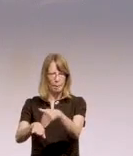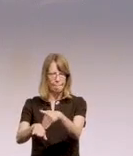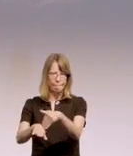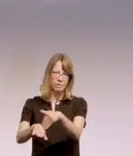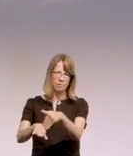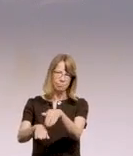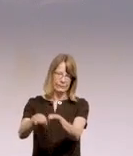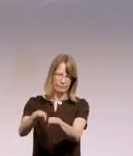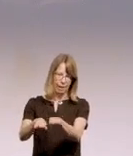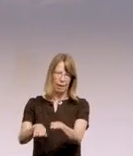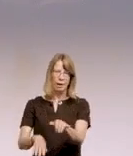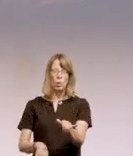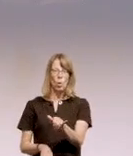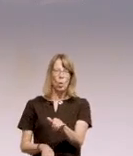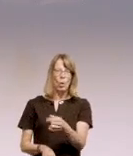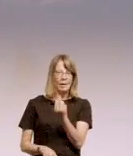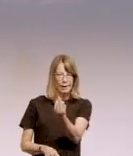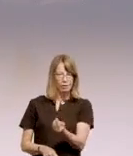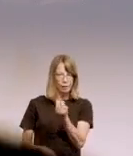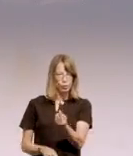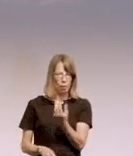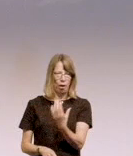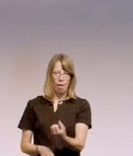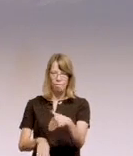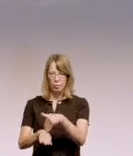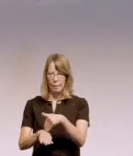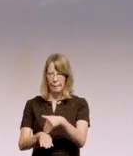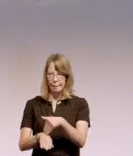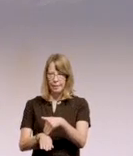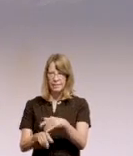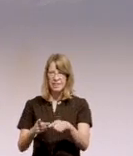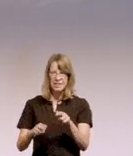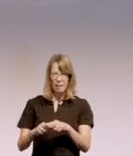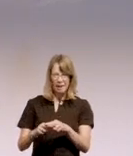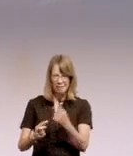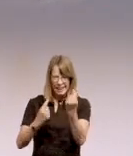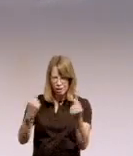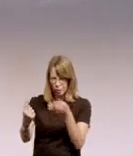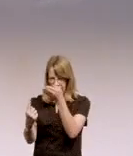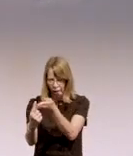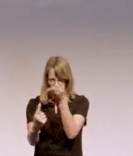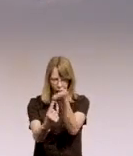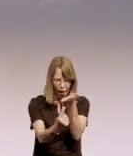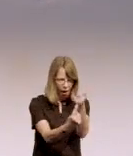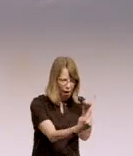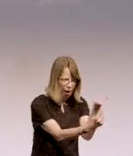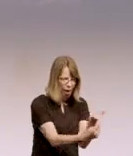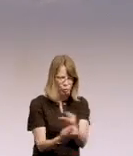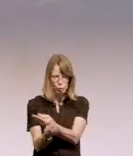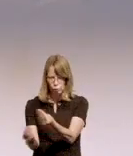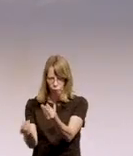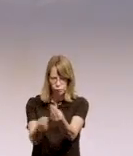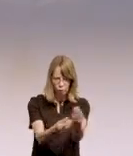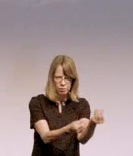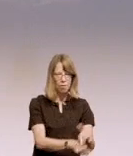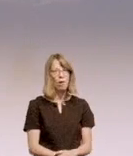by the individual. If we try and solve the individual's problems, we'll be here till the cows come home. So we try and group